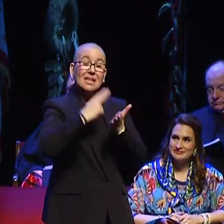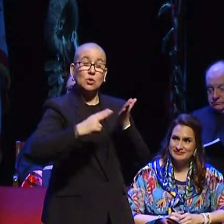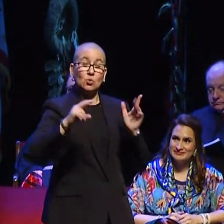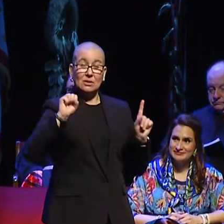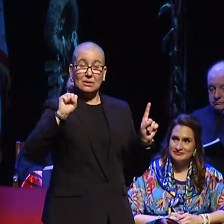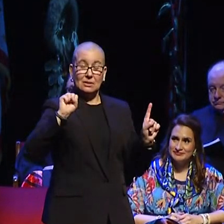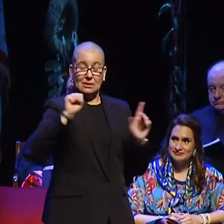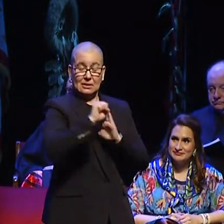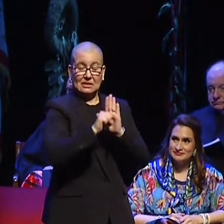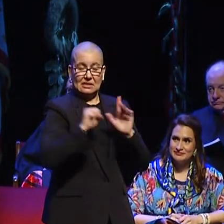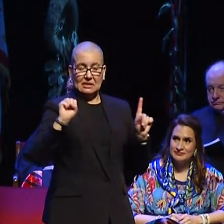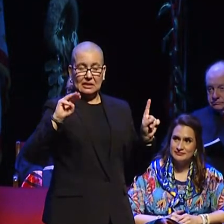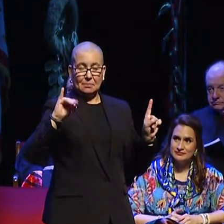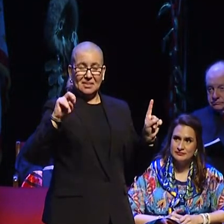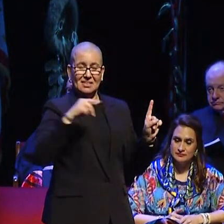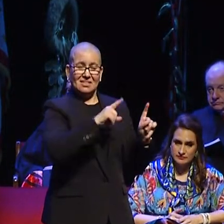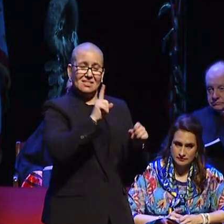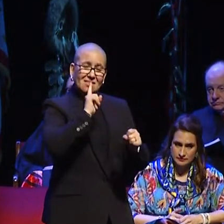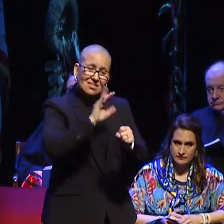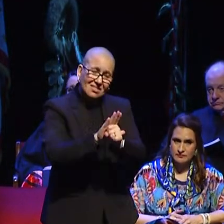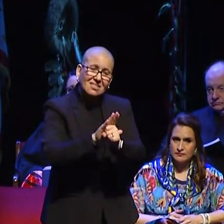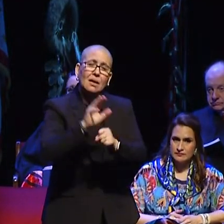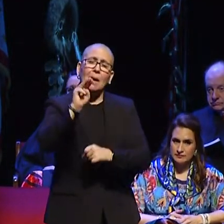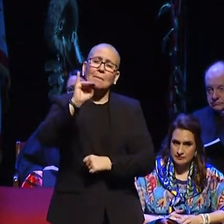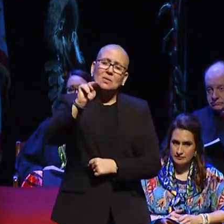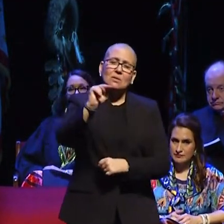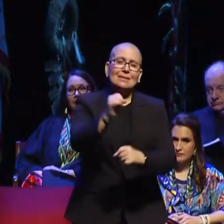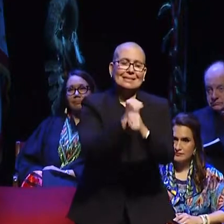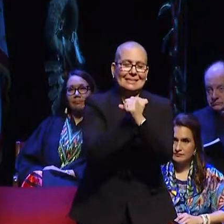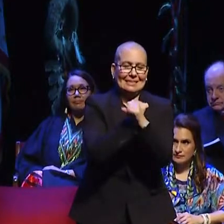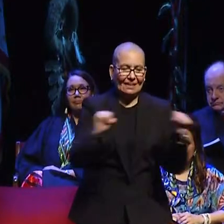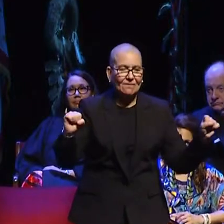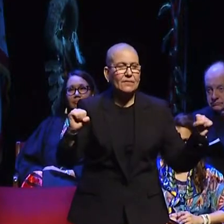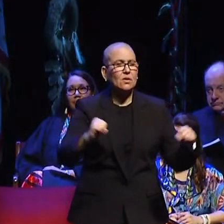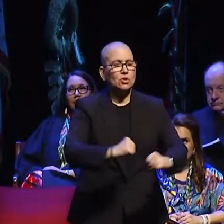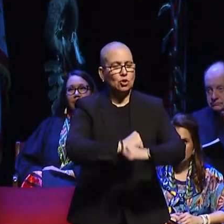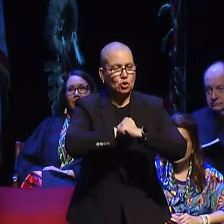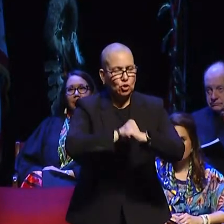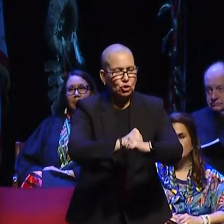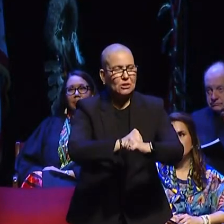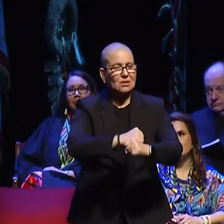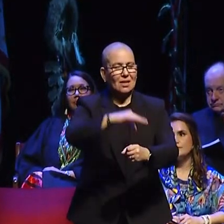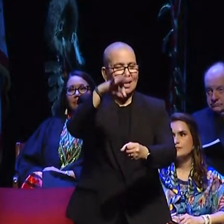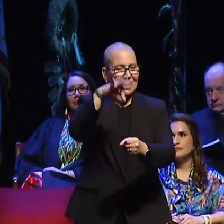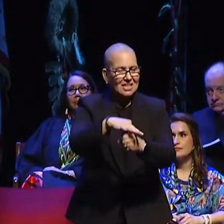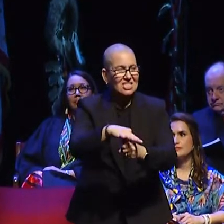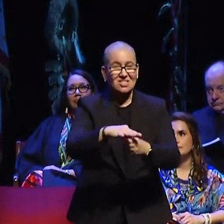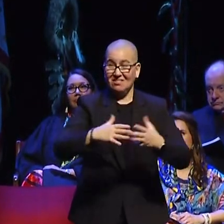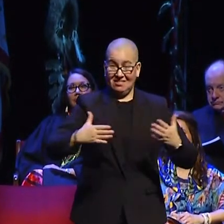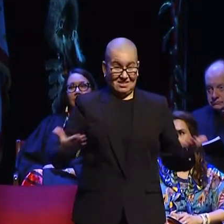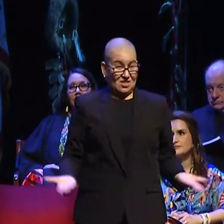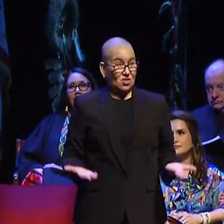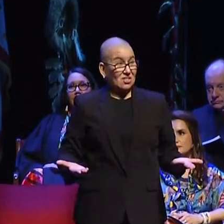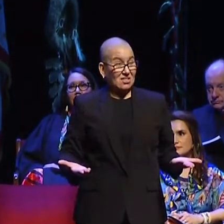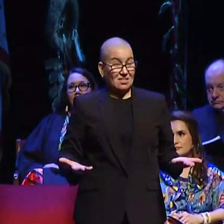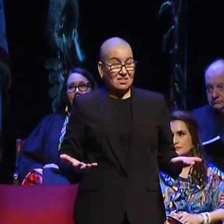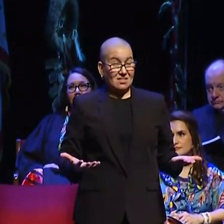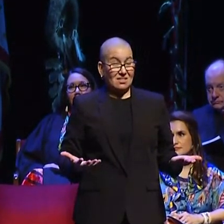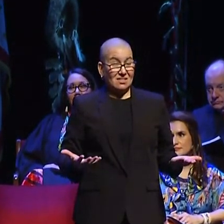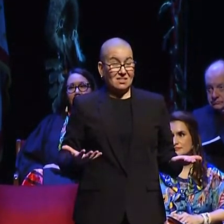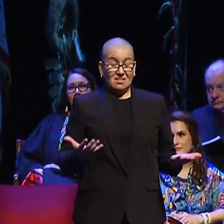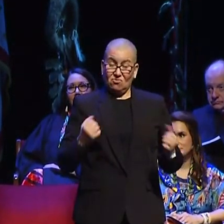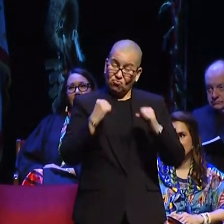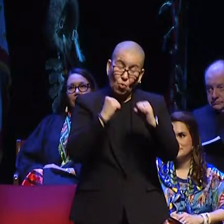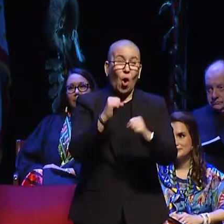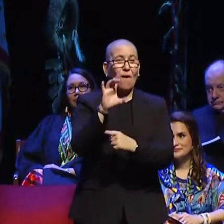continue to ensure that Minnesotans have the safest, most secure elections in the country. Let's strengthen the freedom to vote, and let's go ahead and pass that